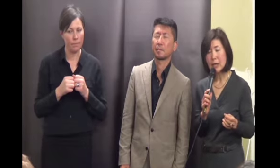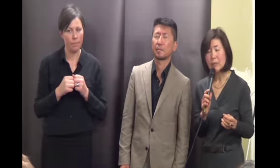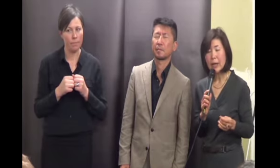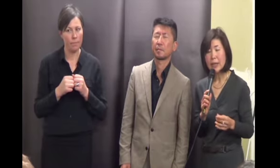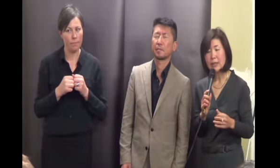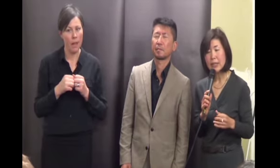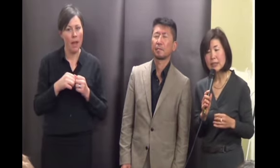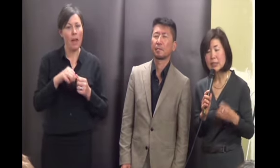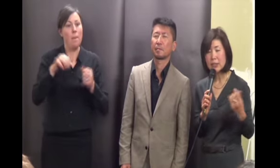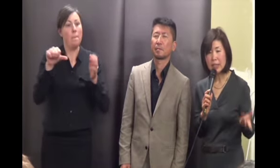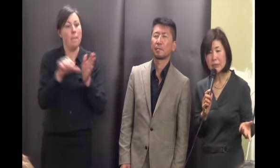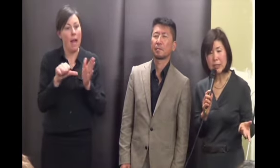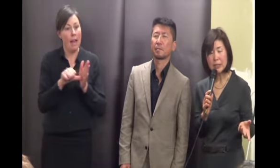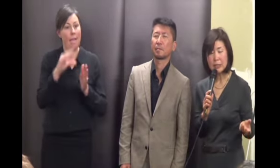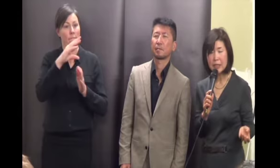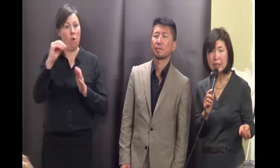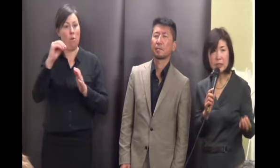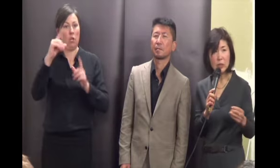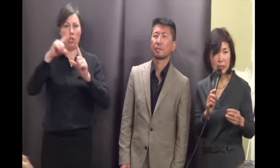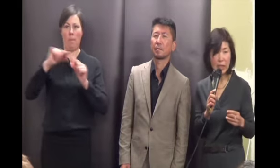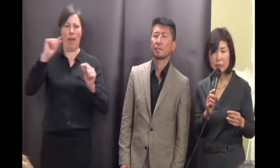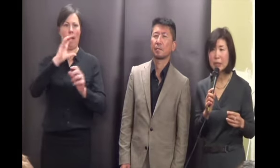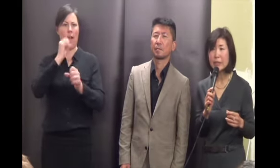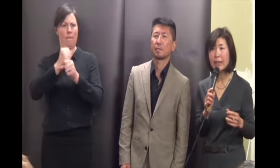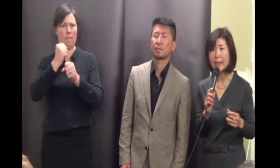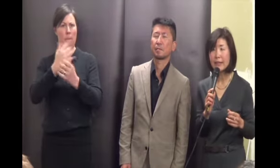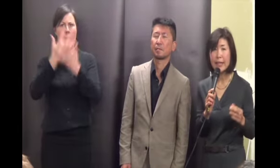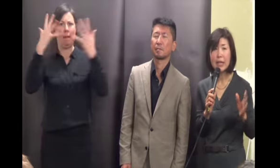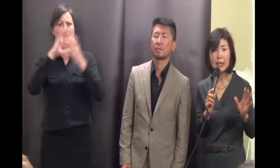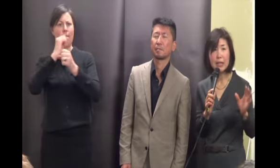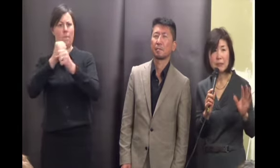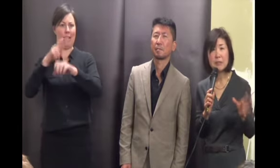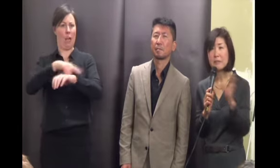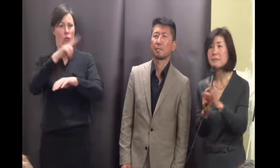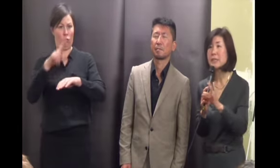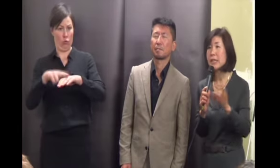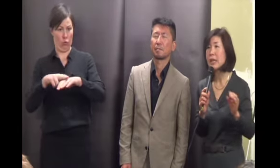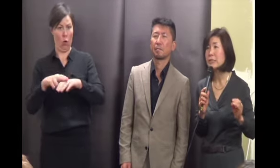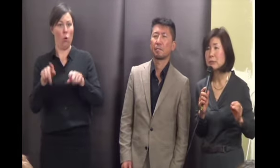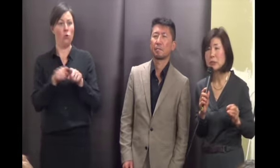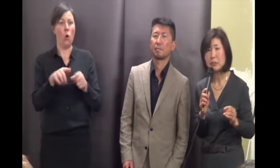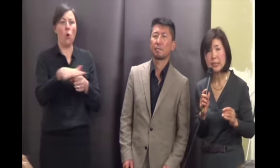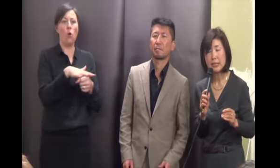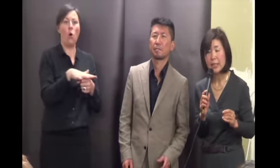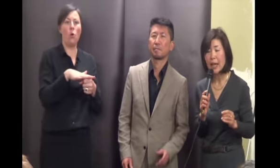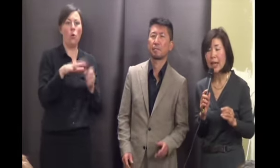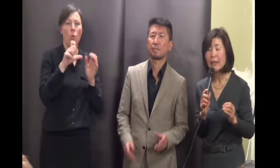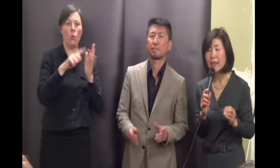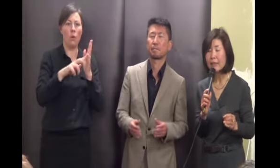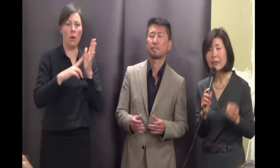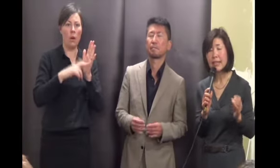provided by the national government as well as local government, and then take 50-50